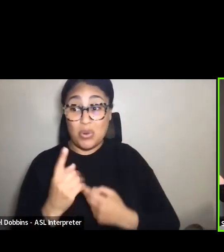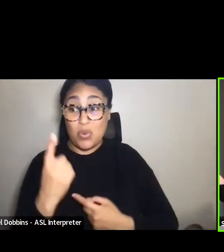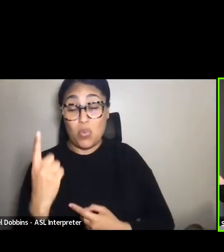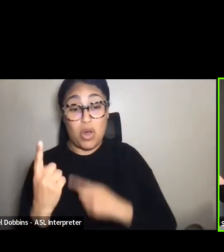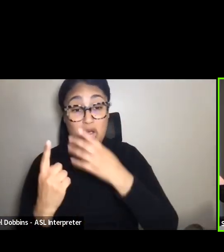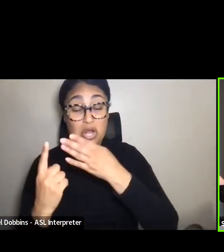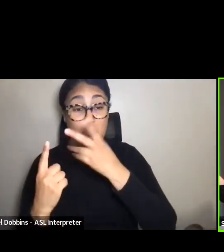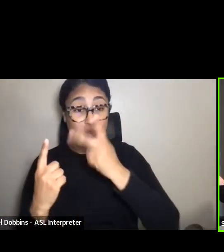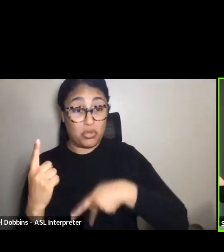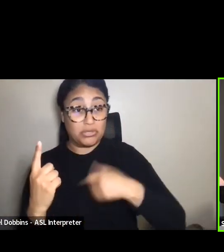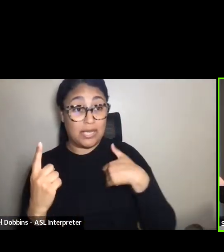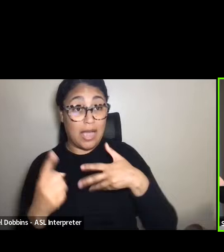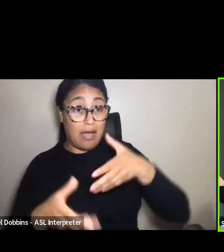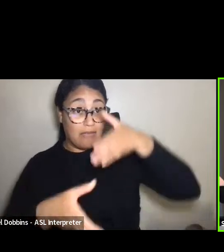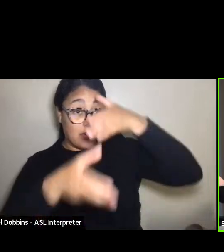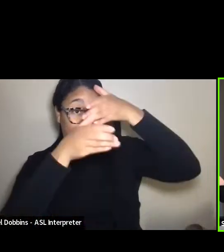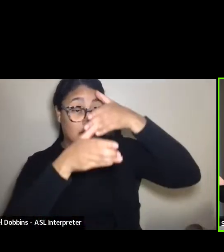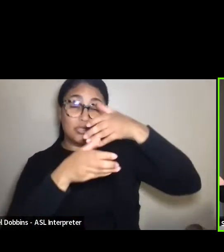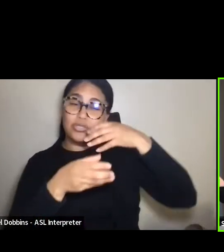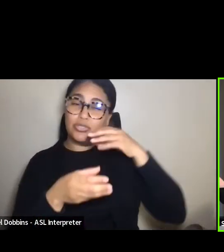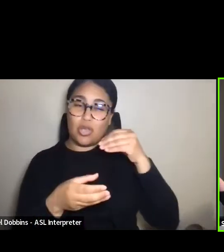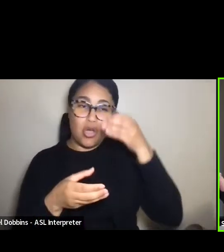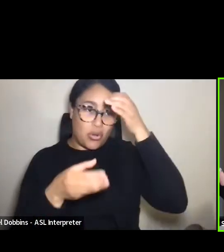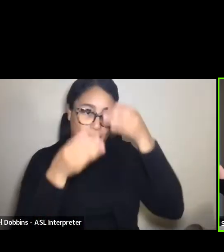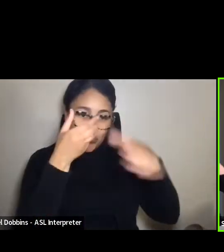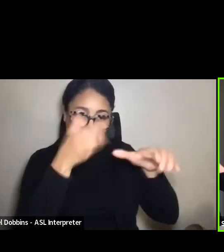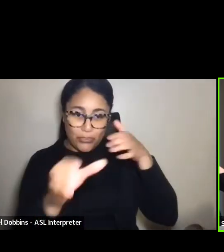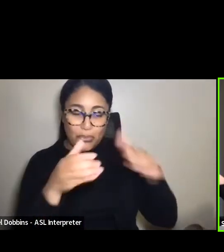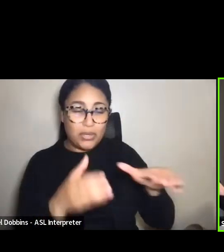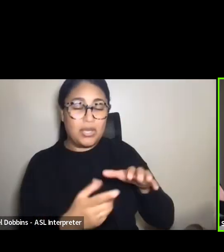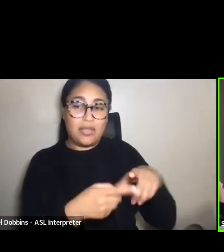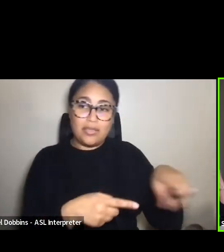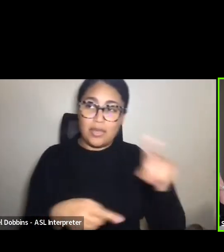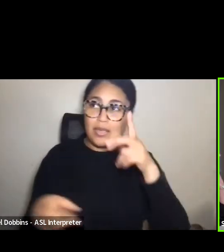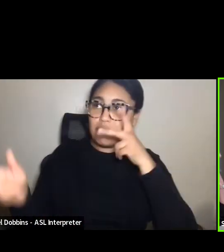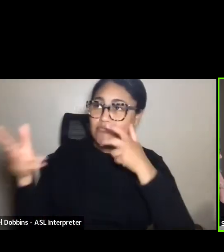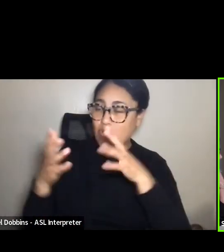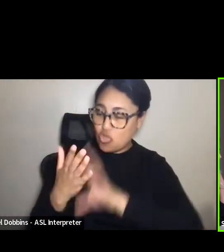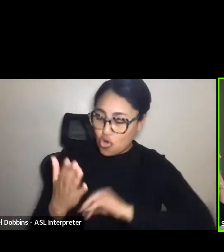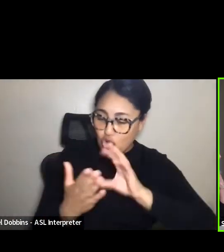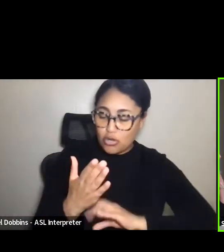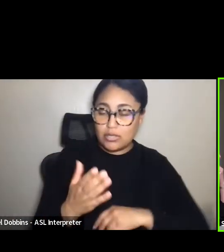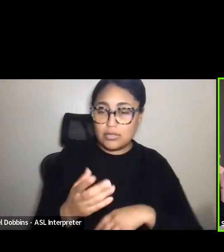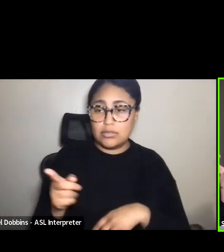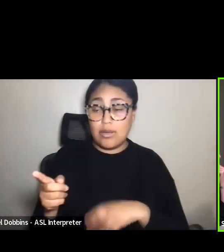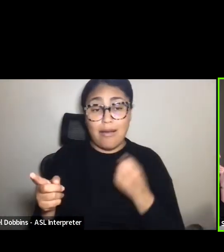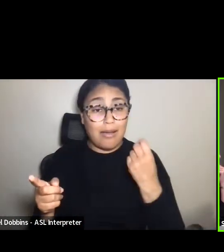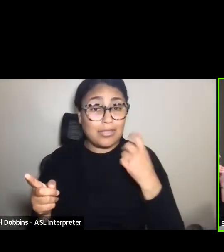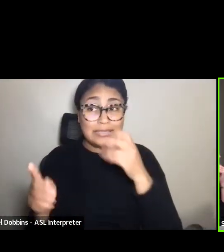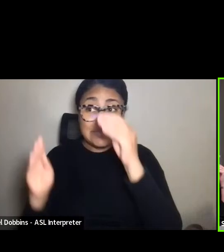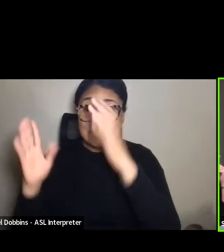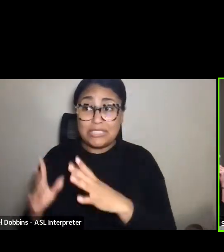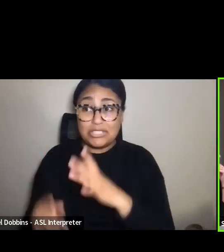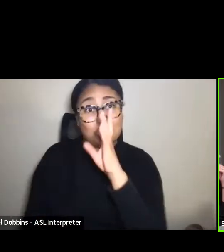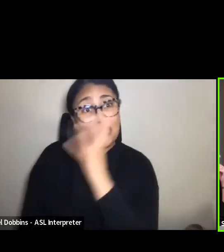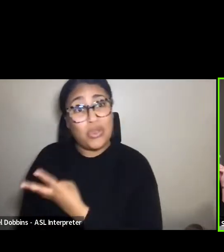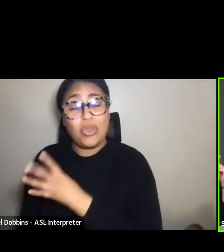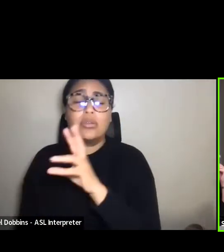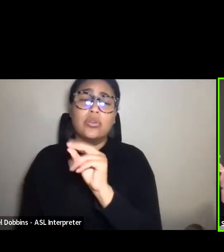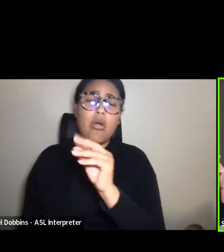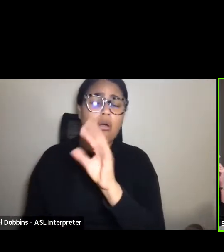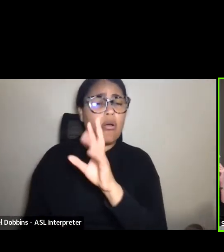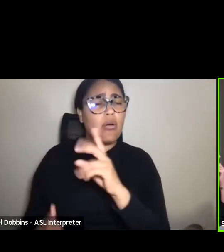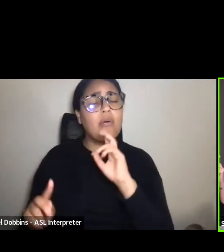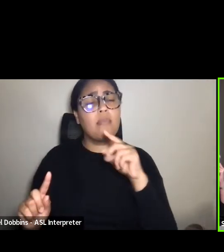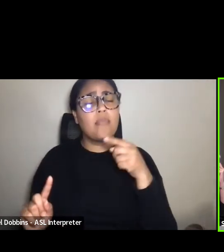of that knowledge. Yeah. And it's not dismissing some of the wisdom that our teachers have. And a lot of that has to do with the